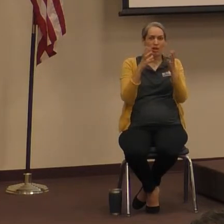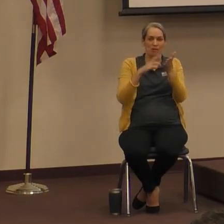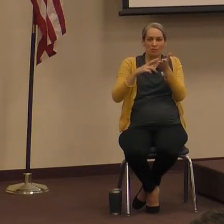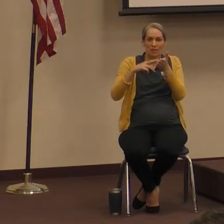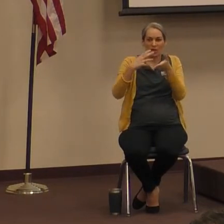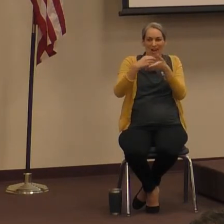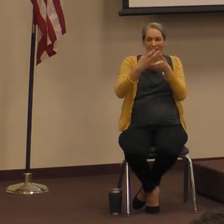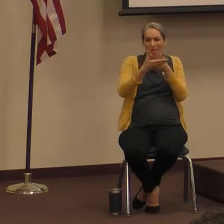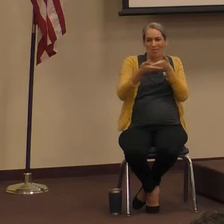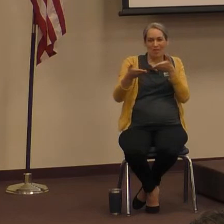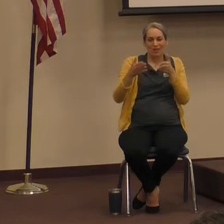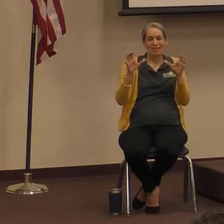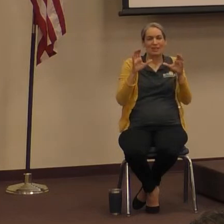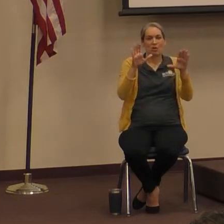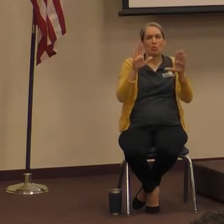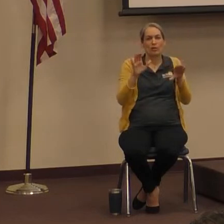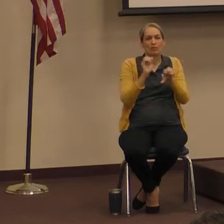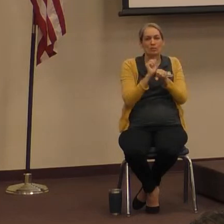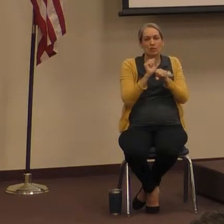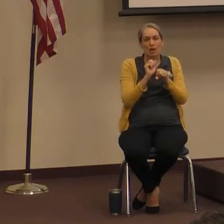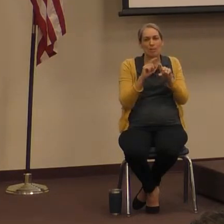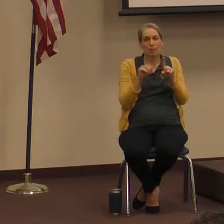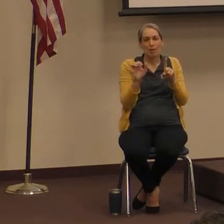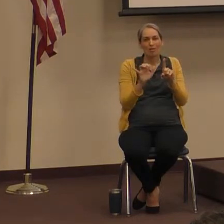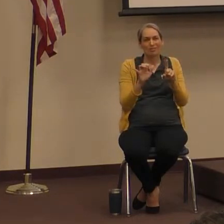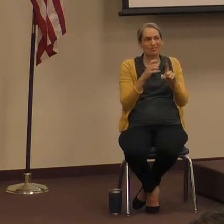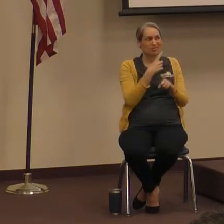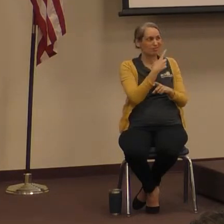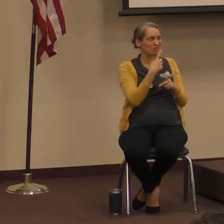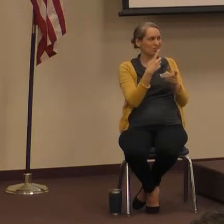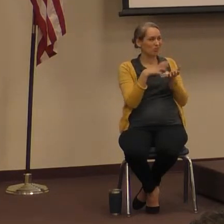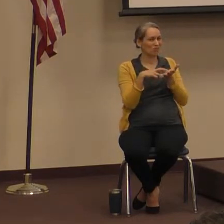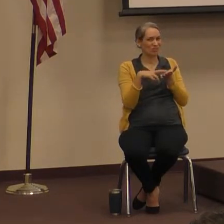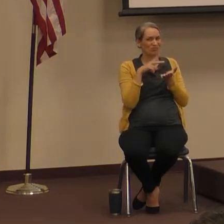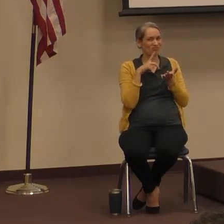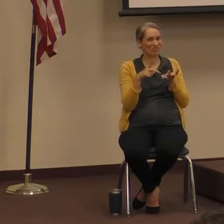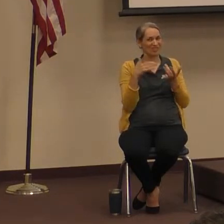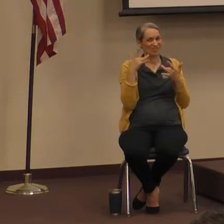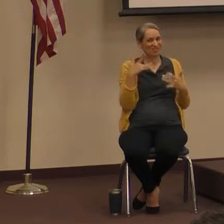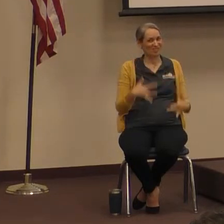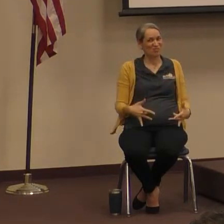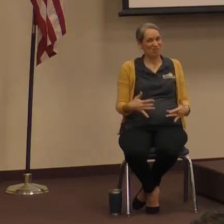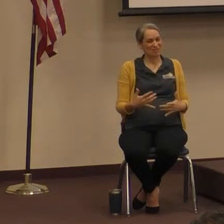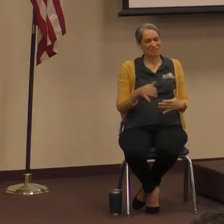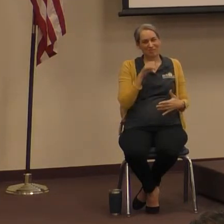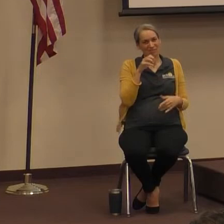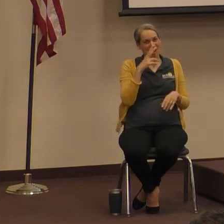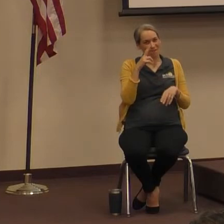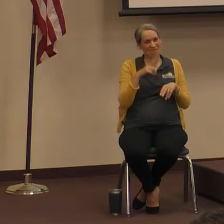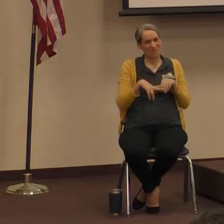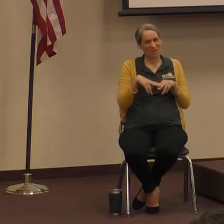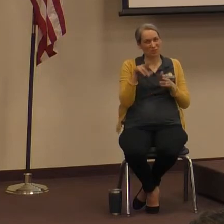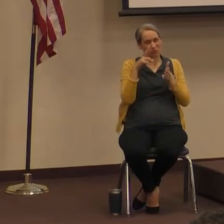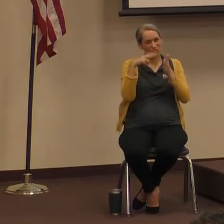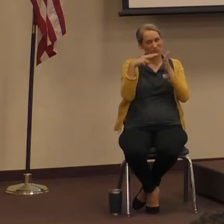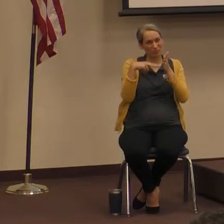they did a great job, but it's also depressing. It is not fun reading when you're realizing these